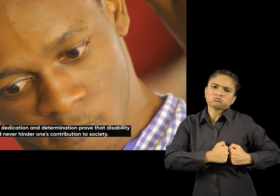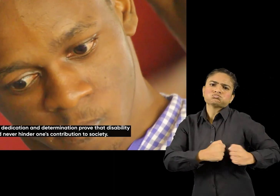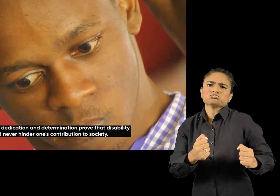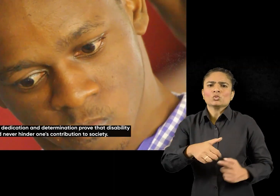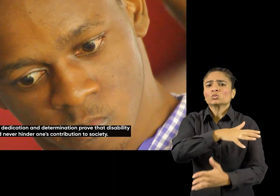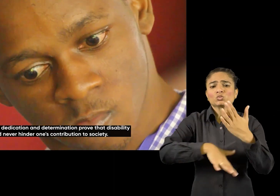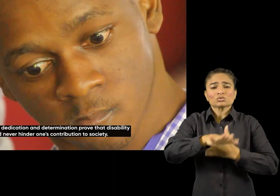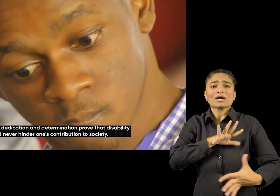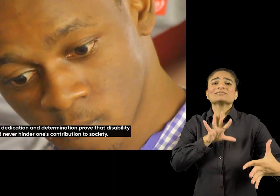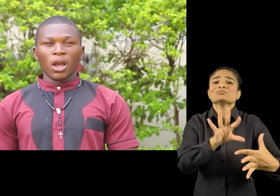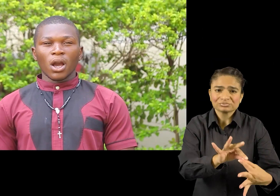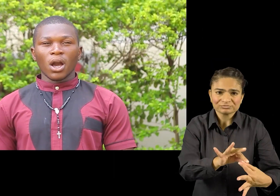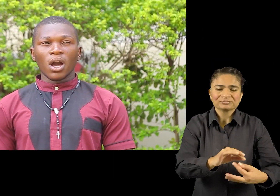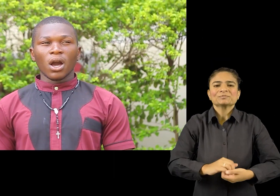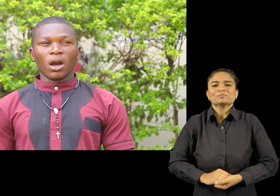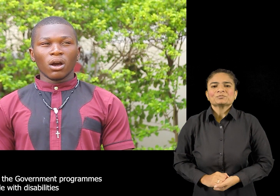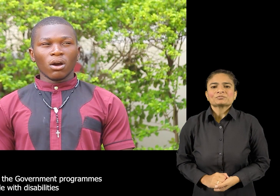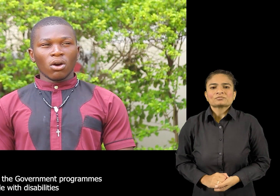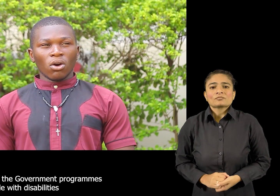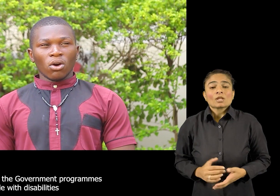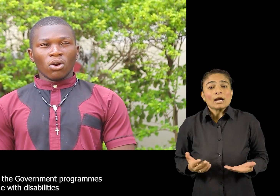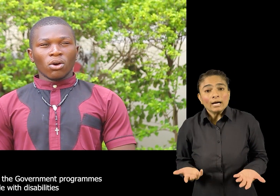contribution to society.